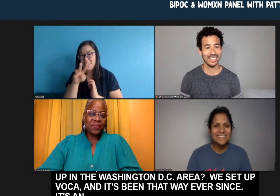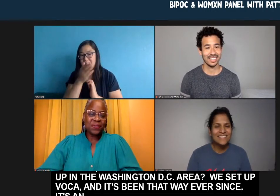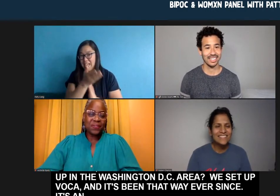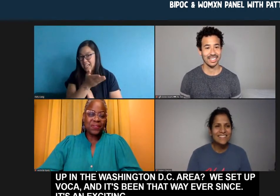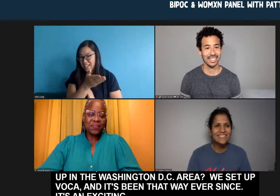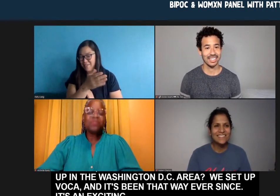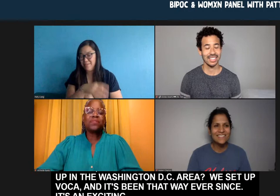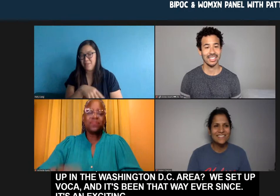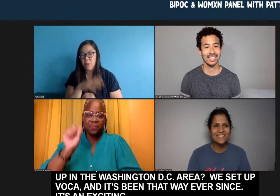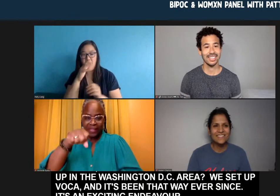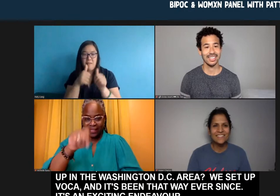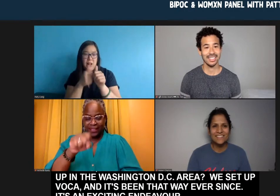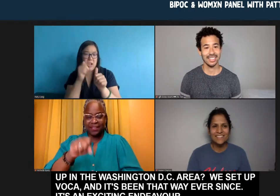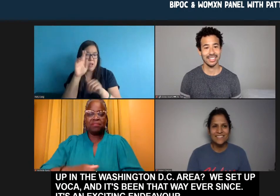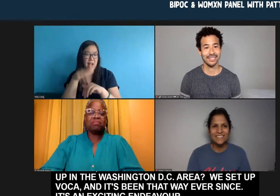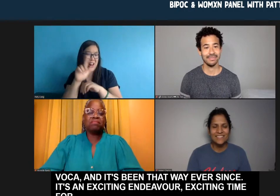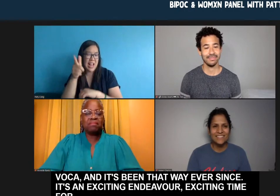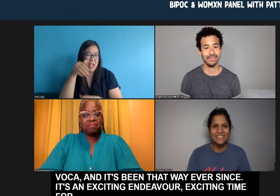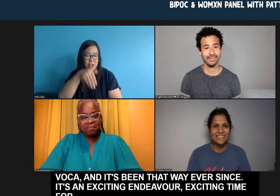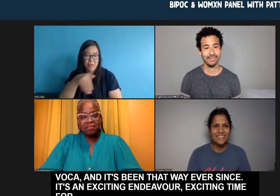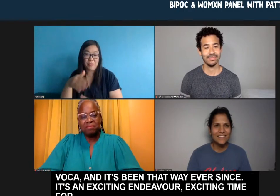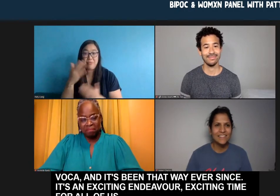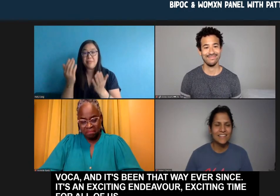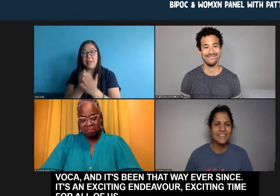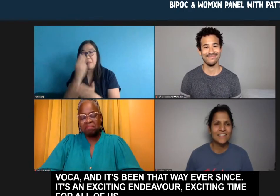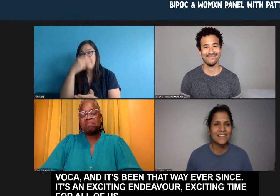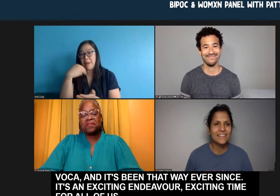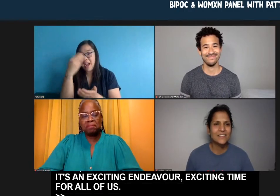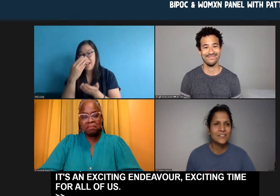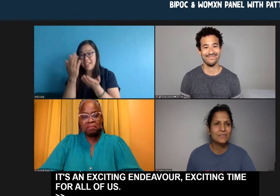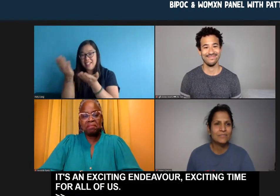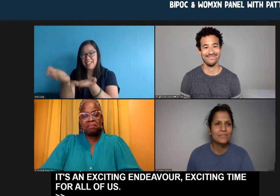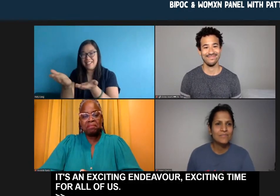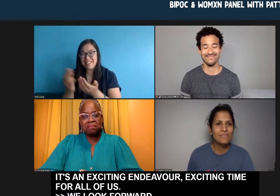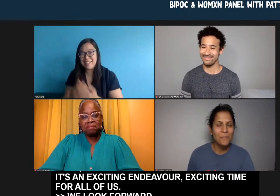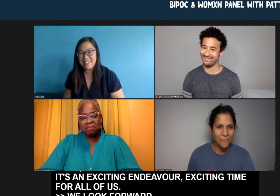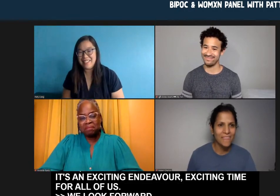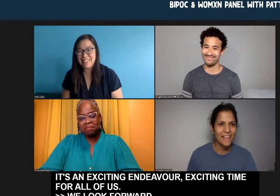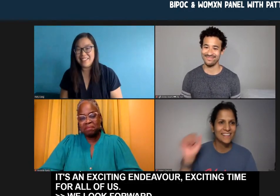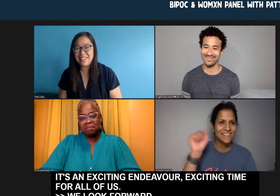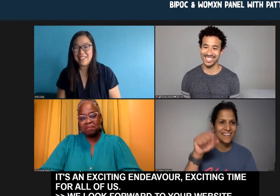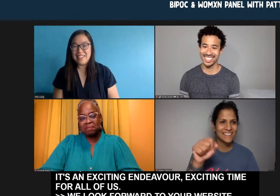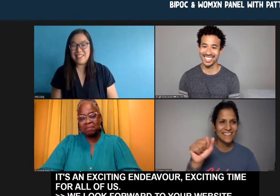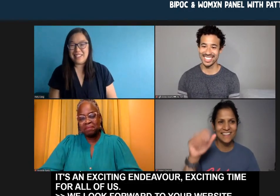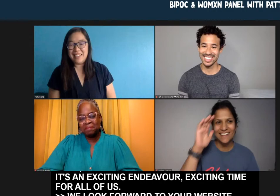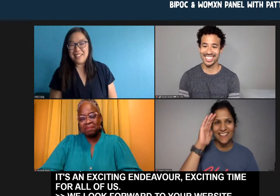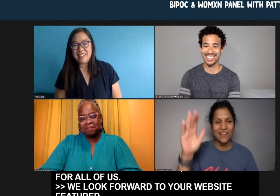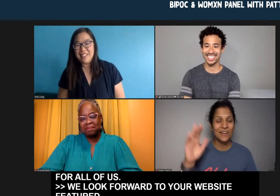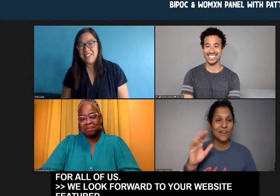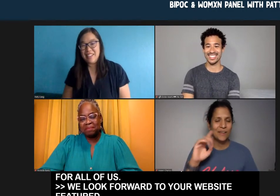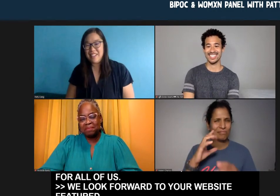to, again, your website will be featured there, so you can definitely check that out later. So again, Milani, hello.